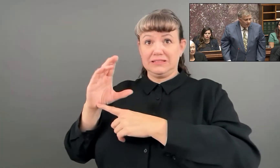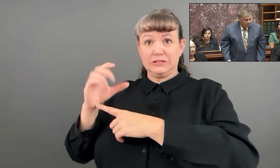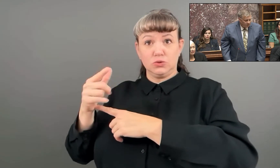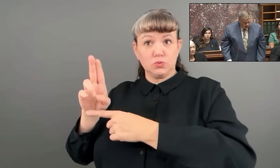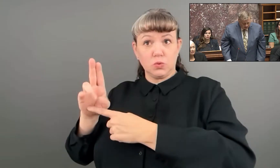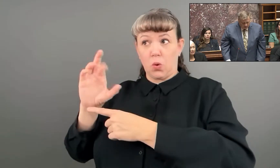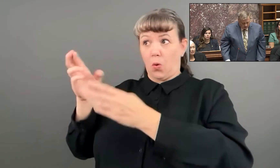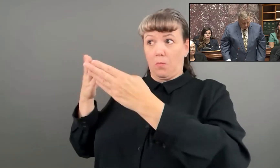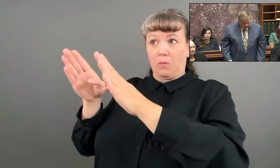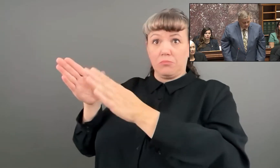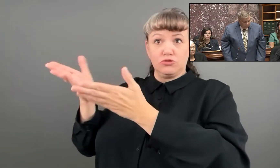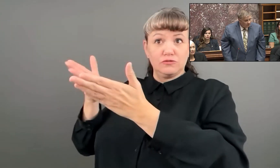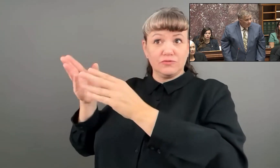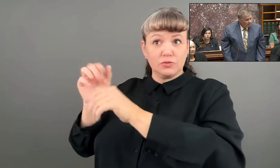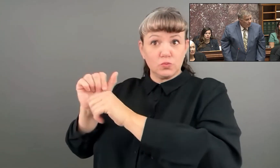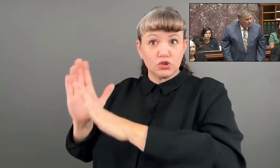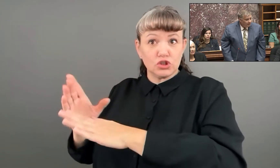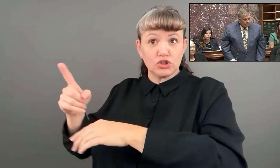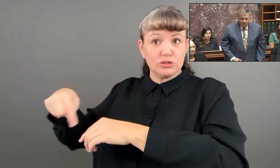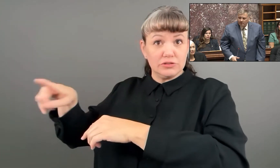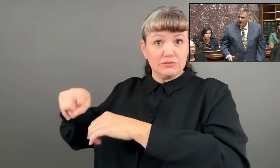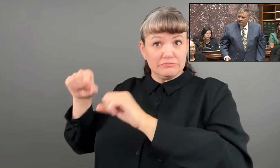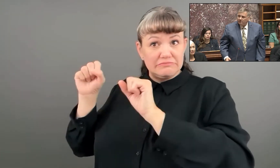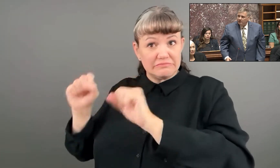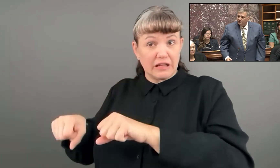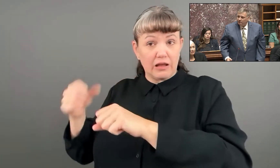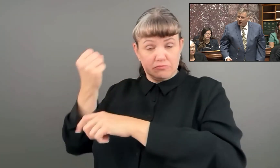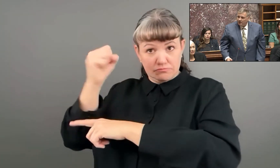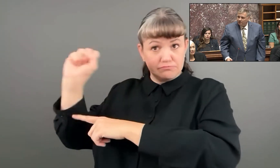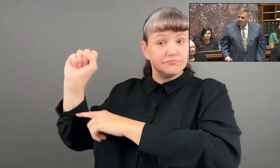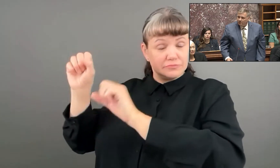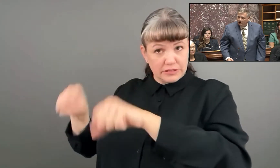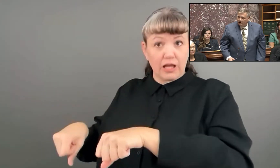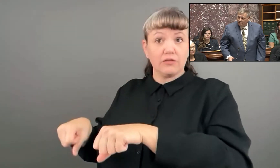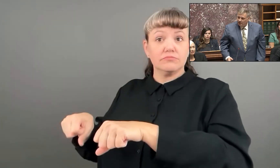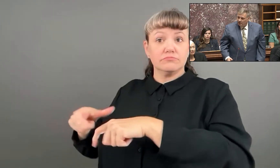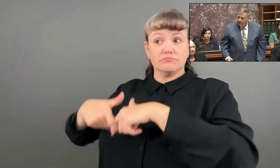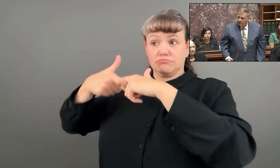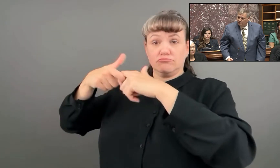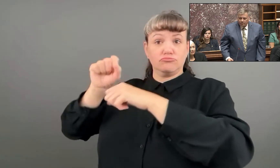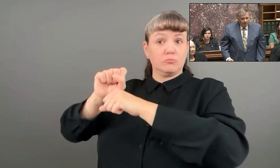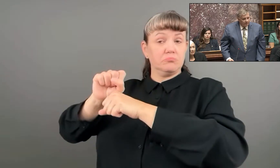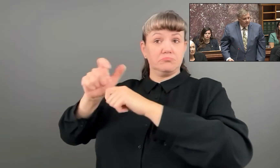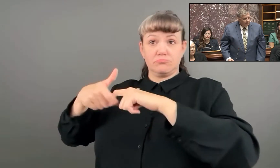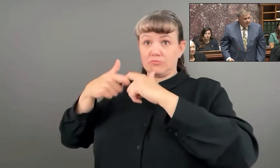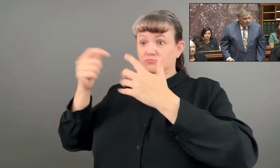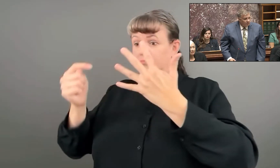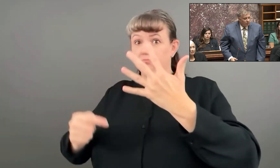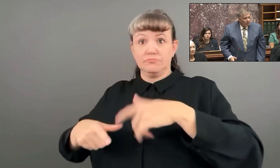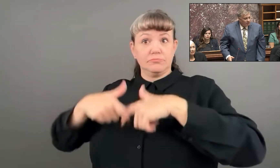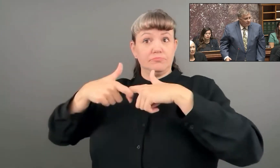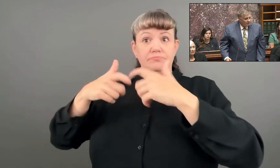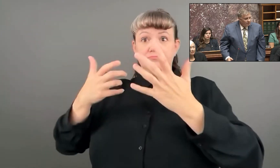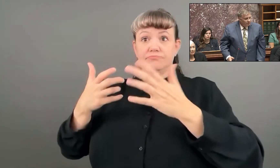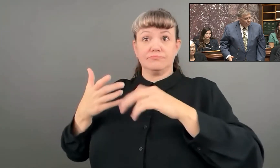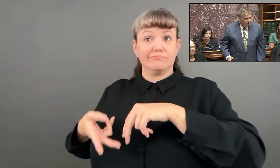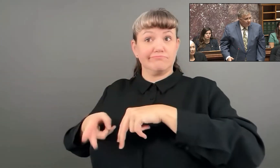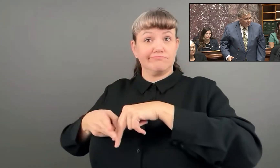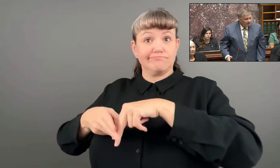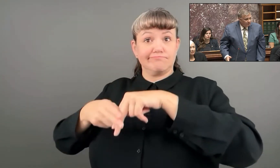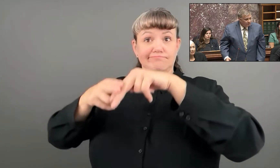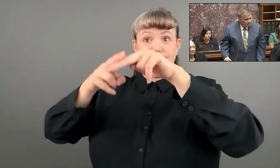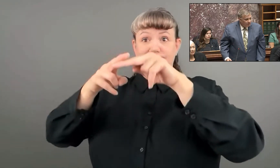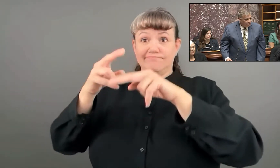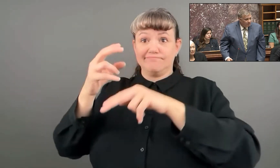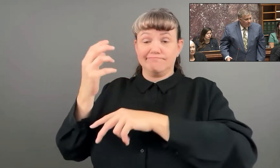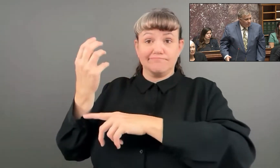job actions. In fact, we're seeing escalating strike action daily in this province. The longest public